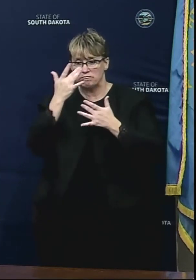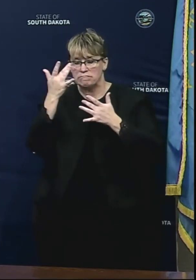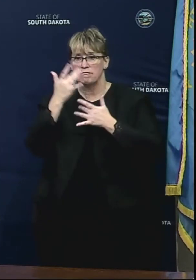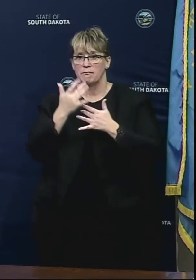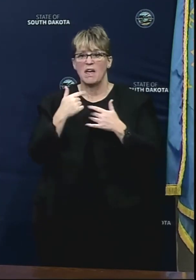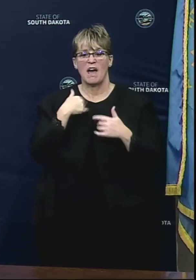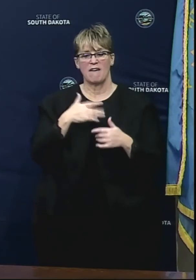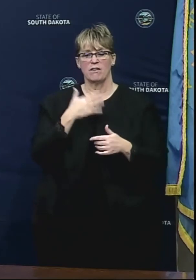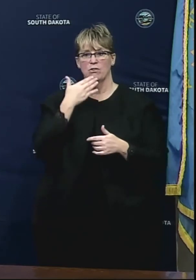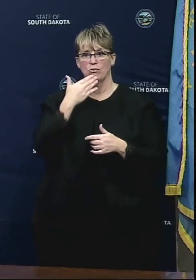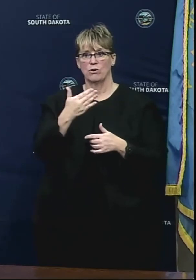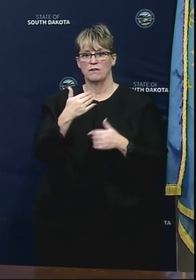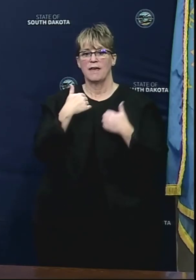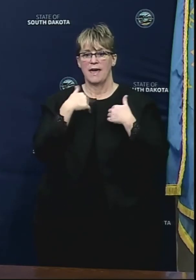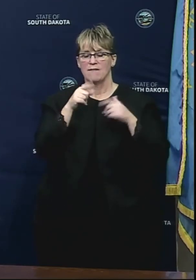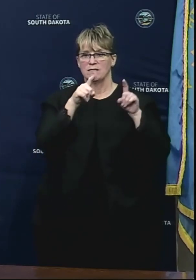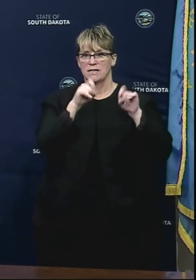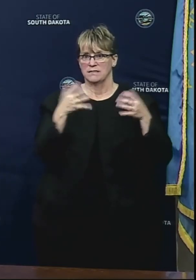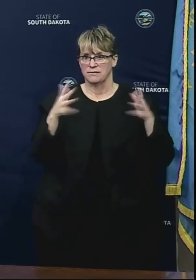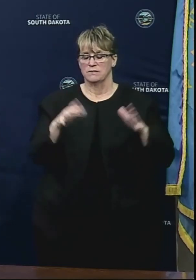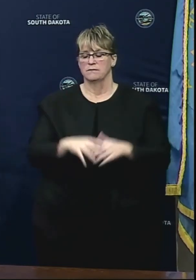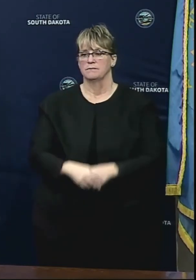to get a test.